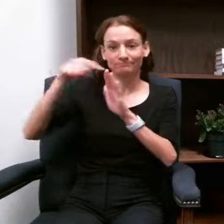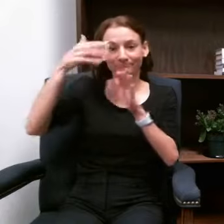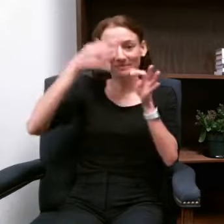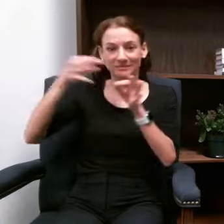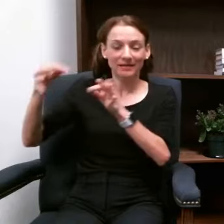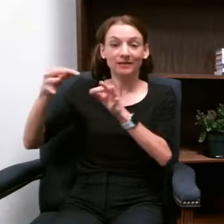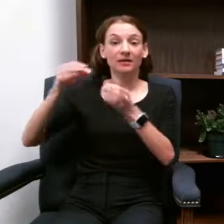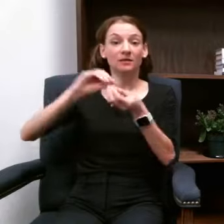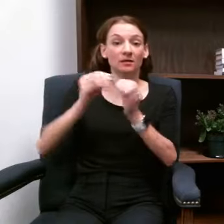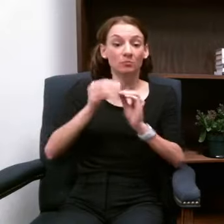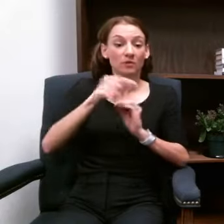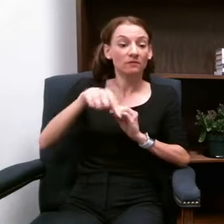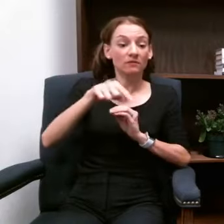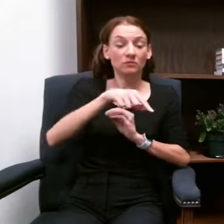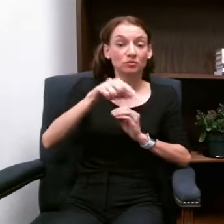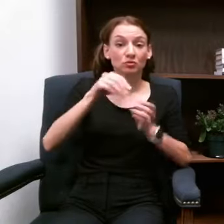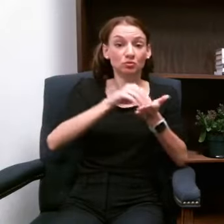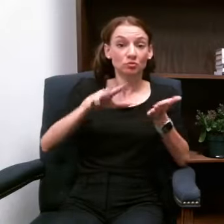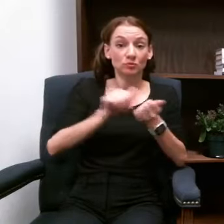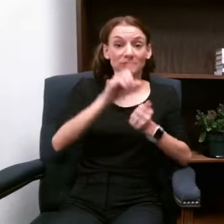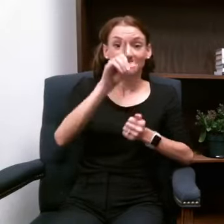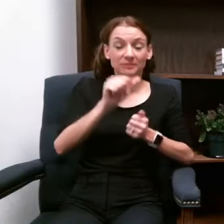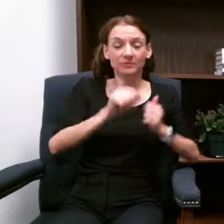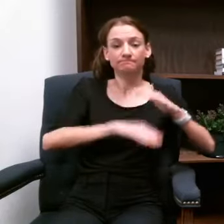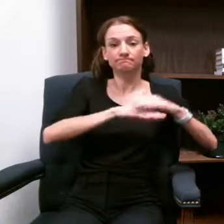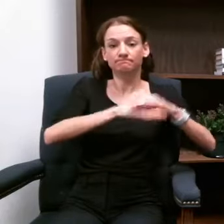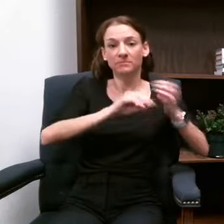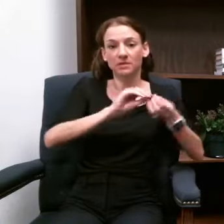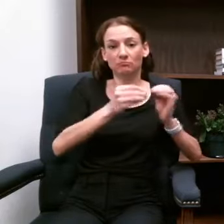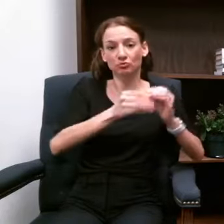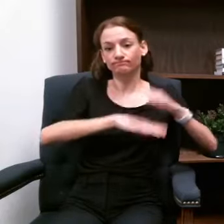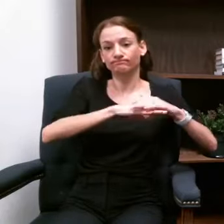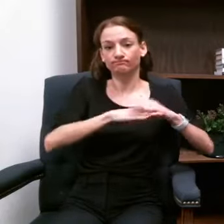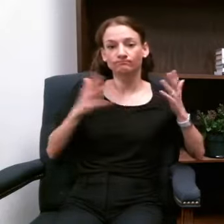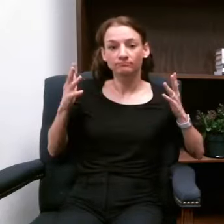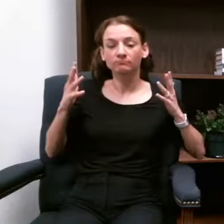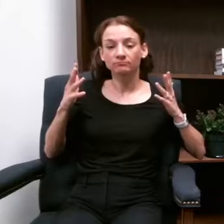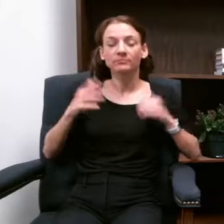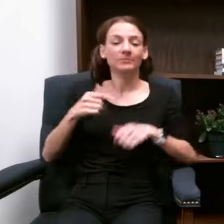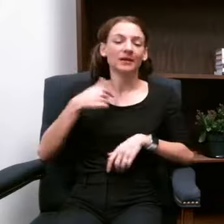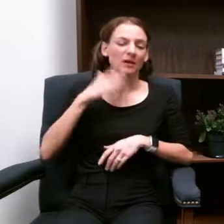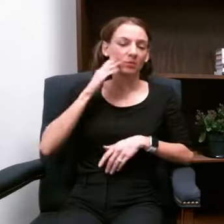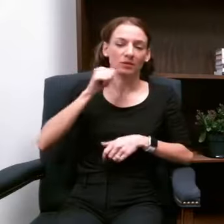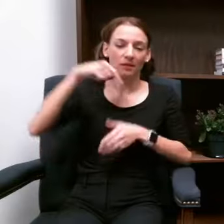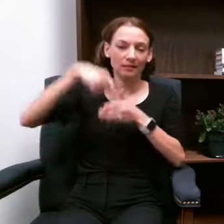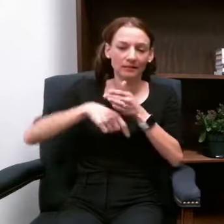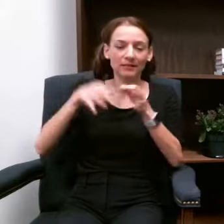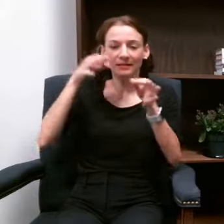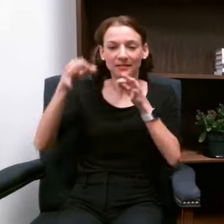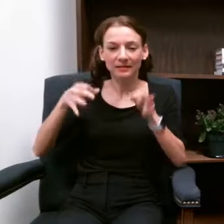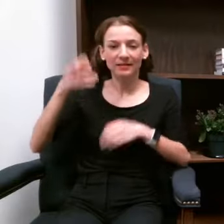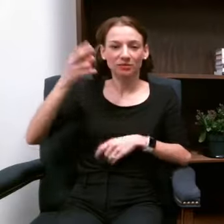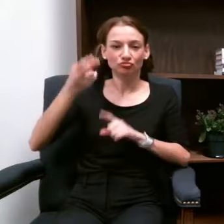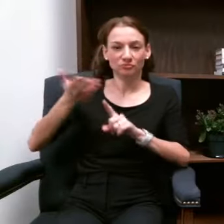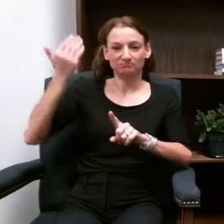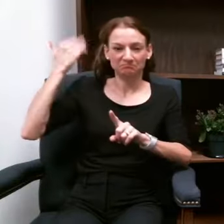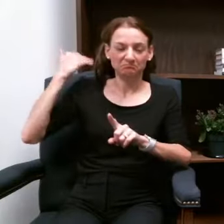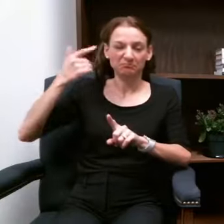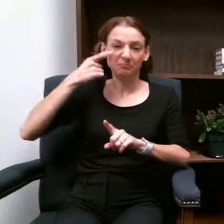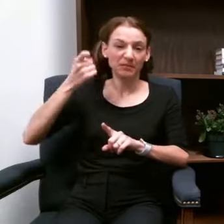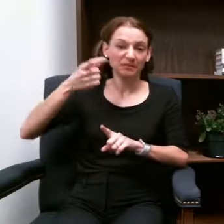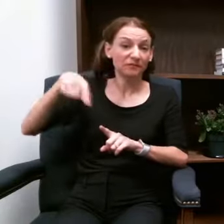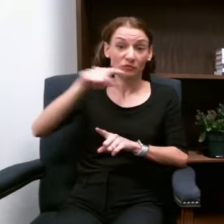of students with disabilities that could be identified and served in our state. I'm not going to go into the details of that controversy because if